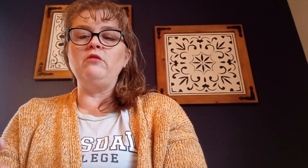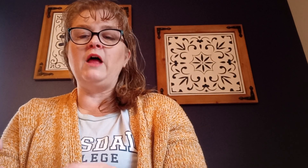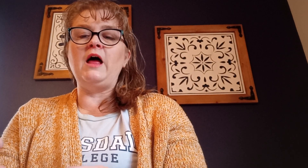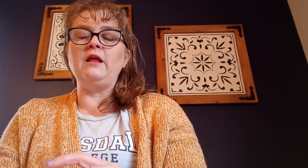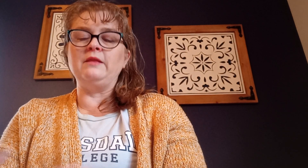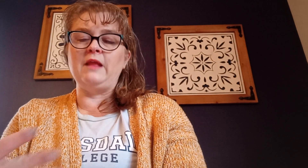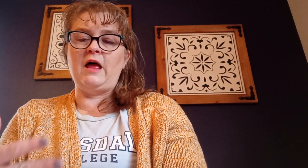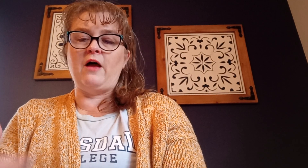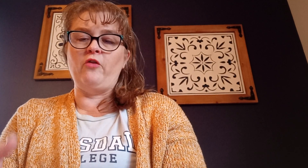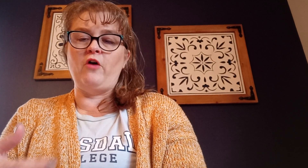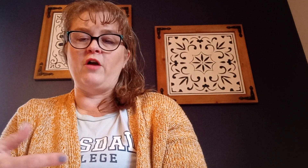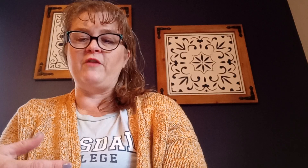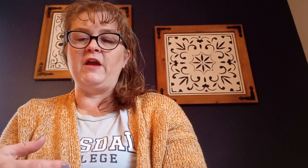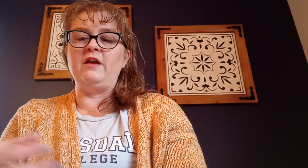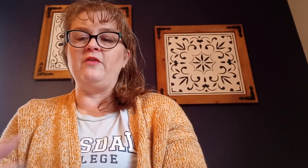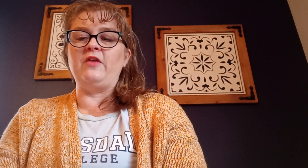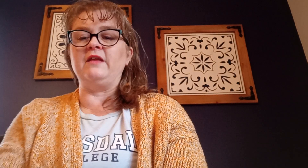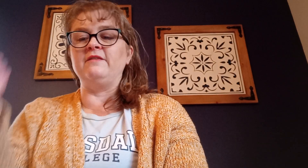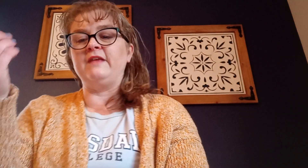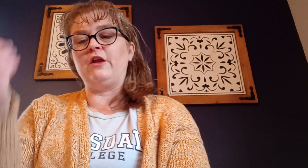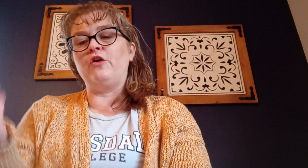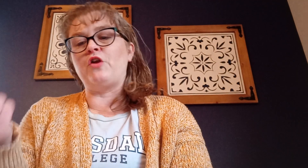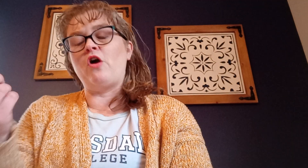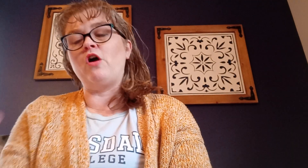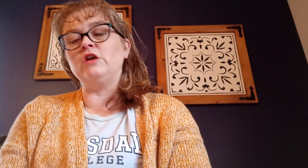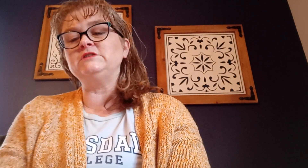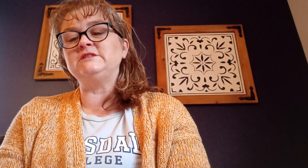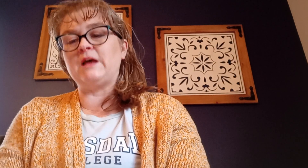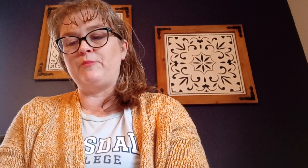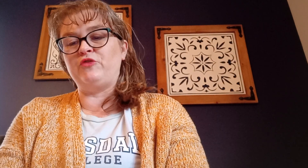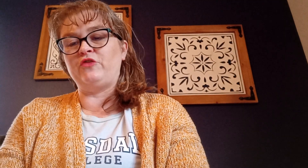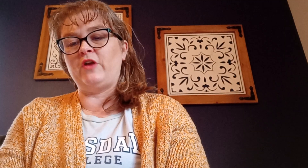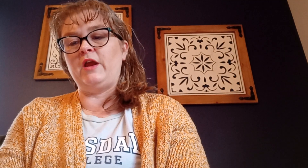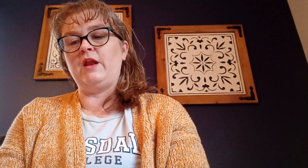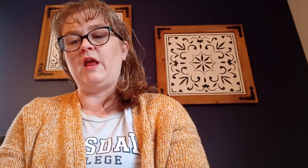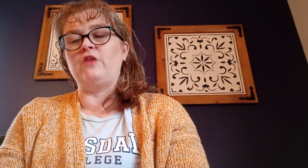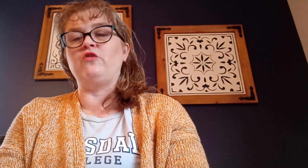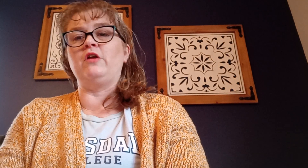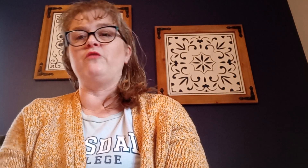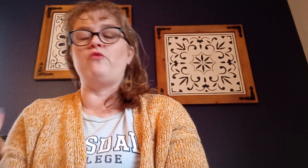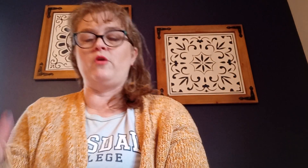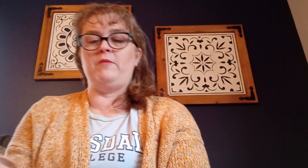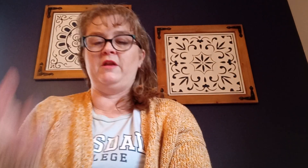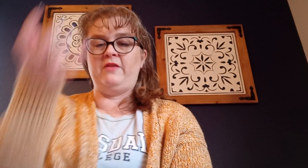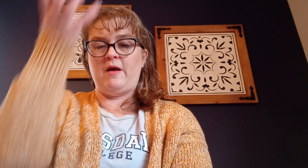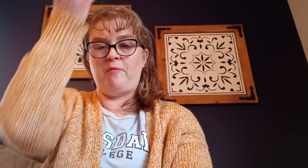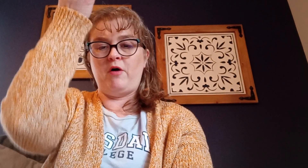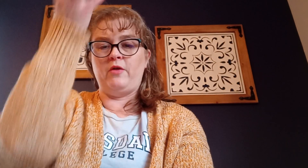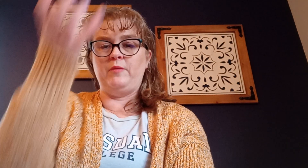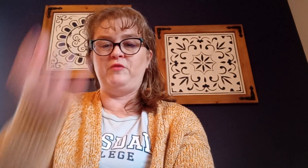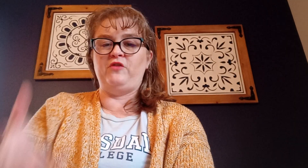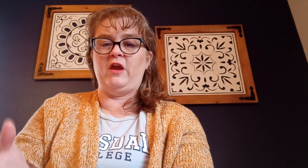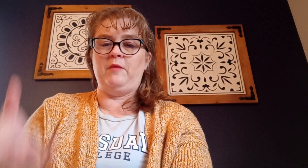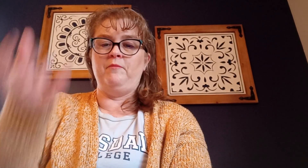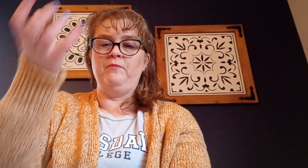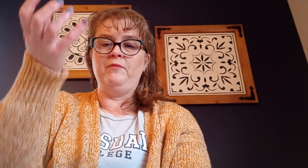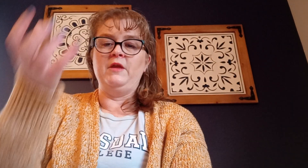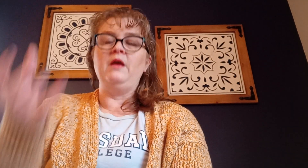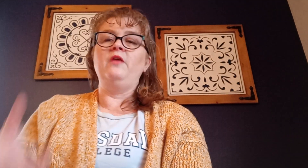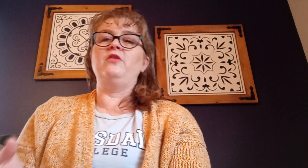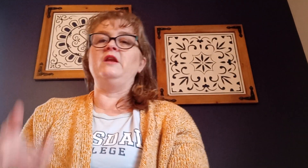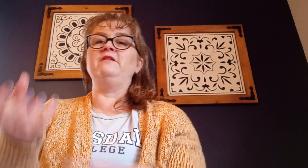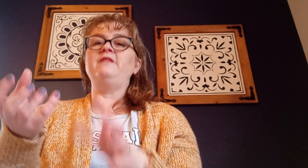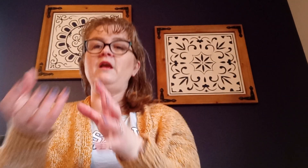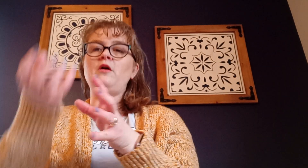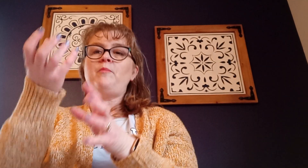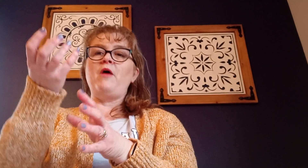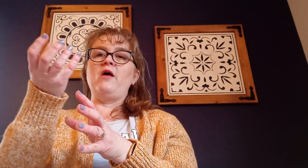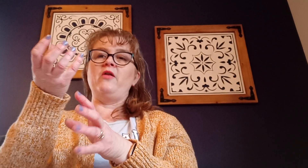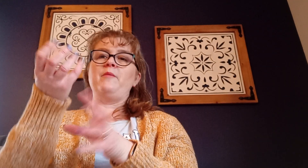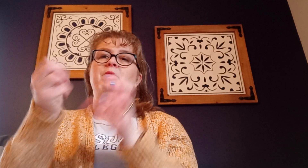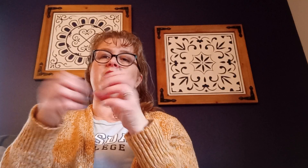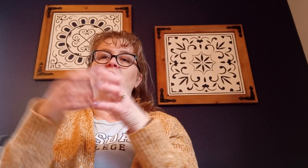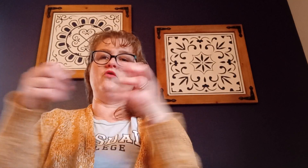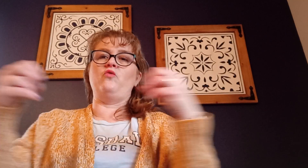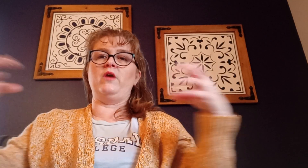Planola larvae, they can settle on a hard substrate and transform into that polyp shape. Then a single polyp can